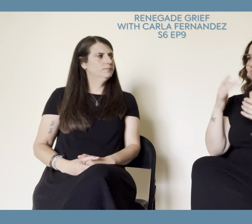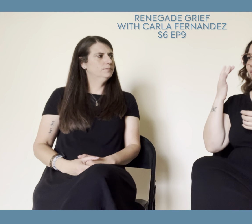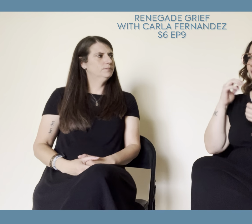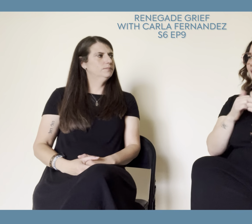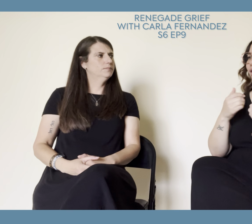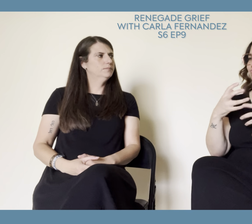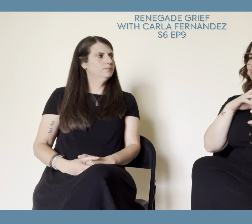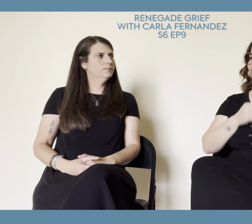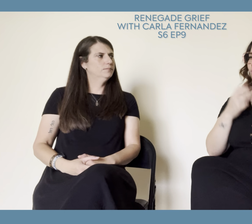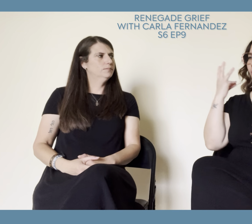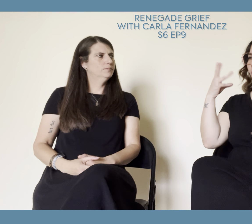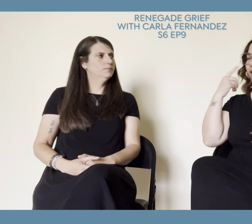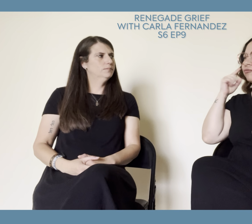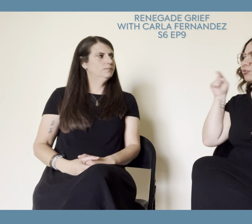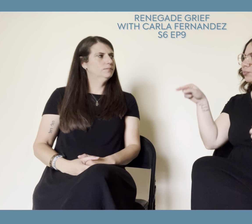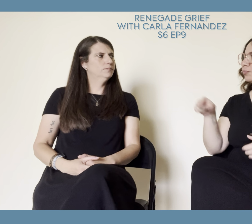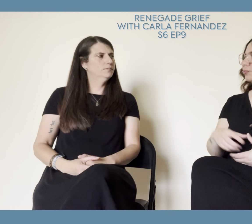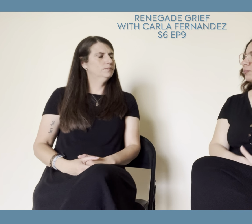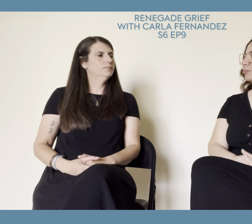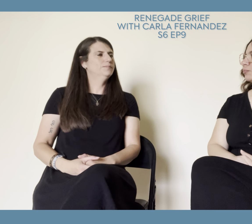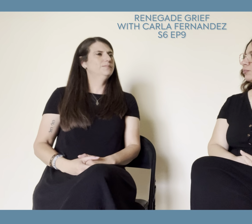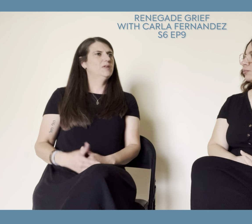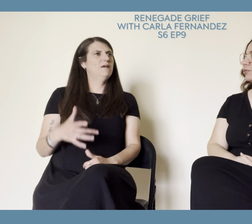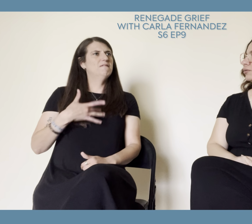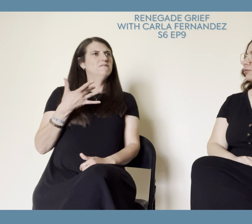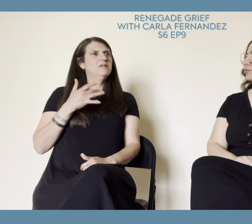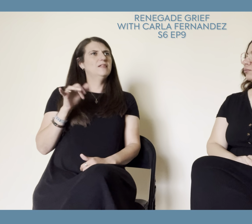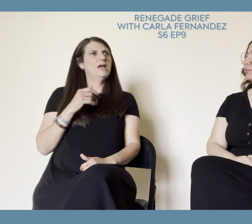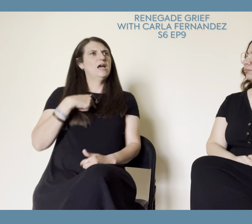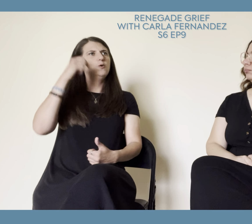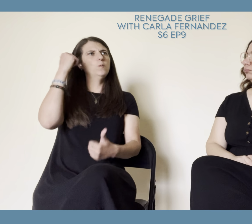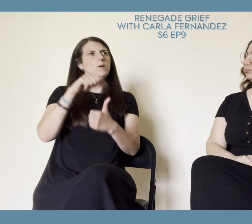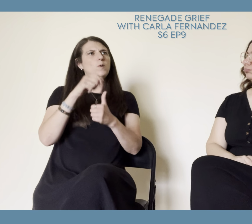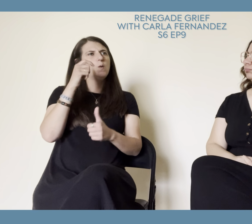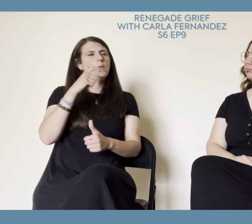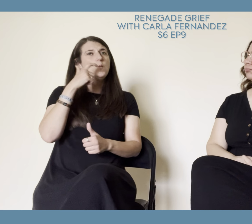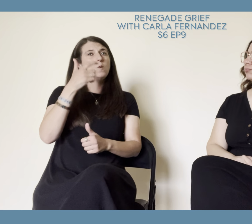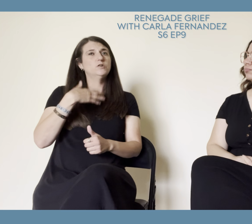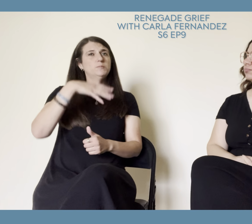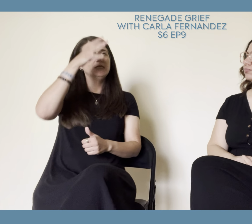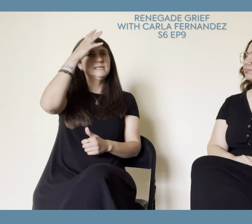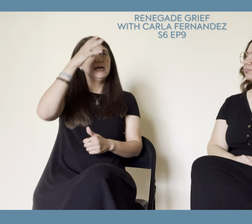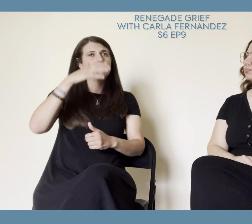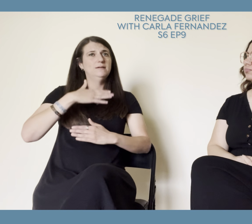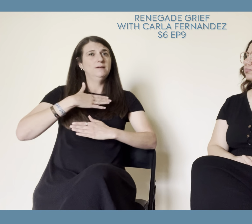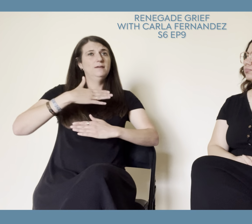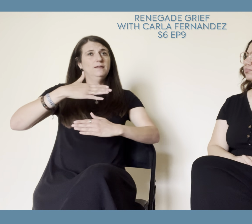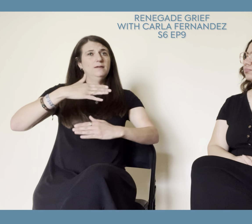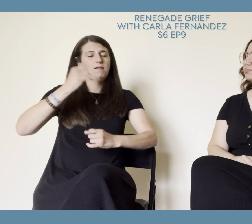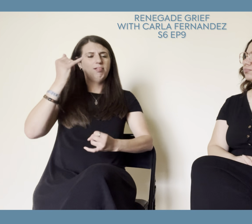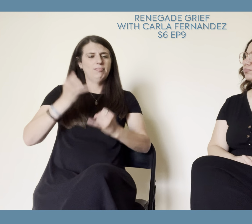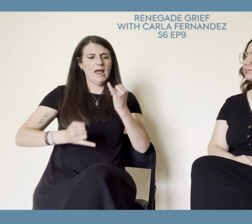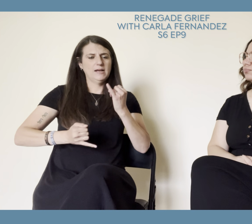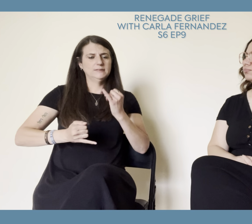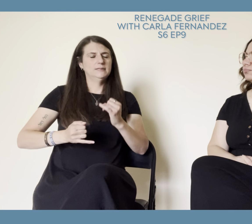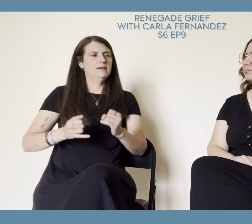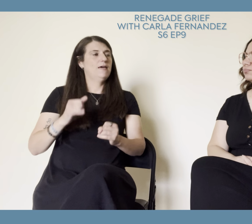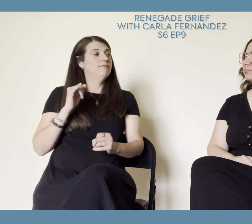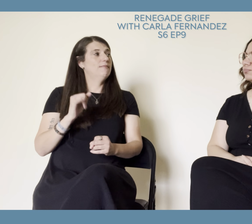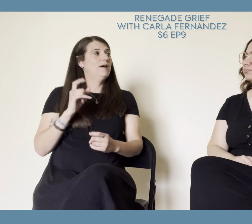you? It's sort of the feeling of like, I remember watching my dad take his last breath and being like, that is just that